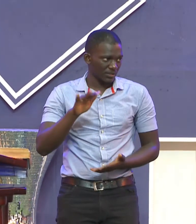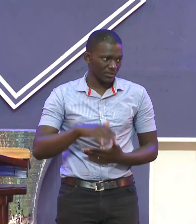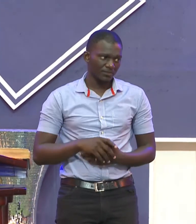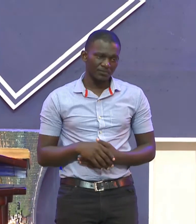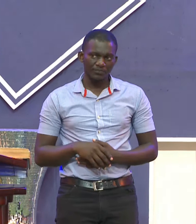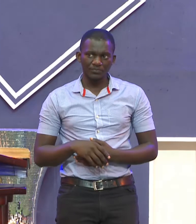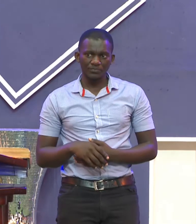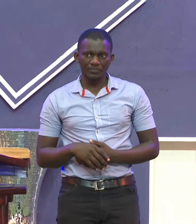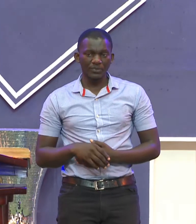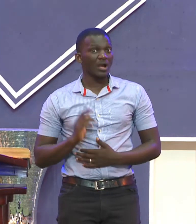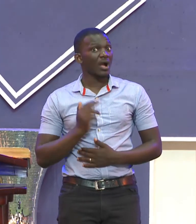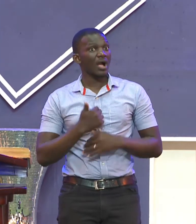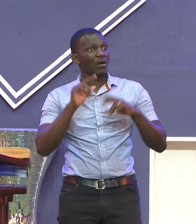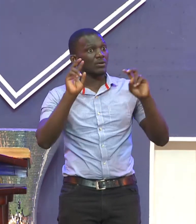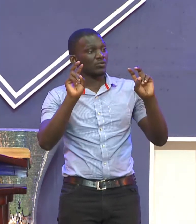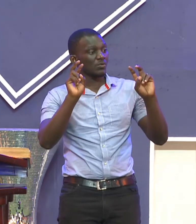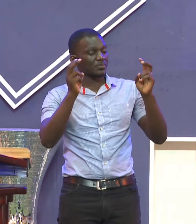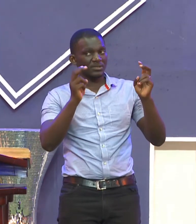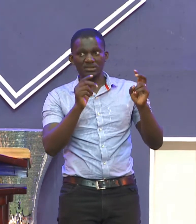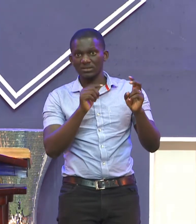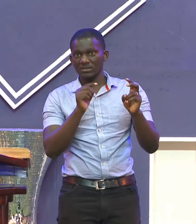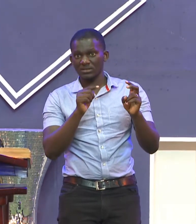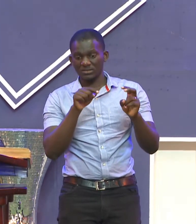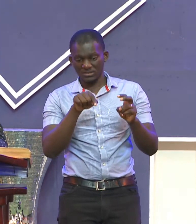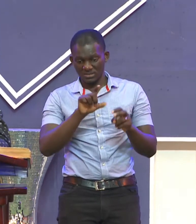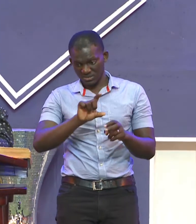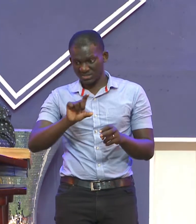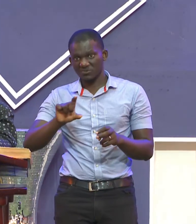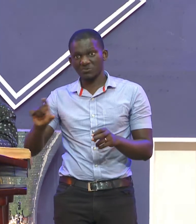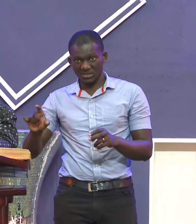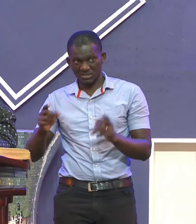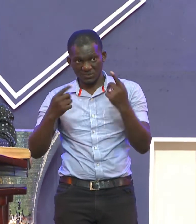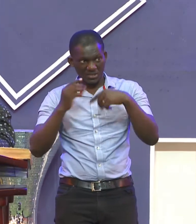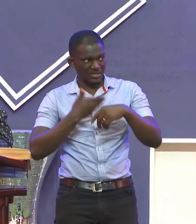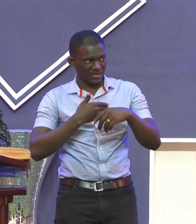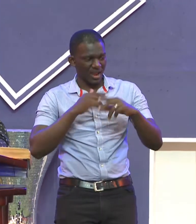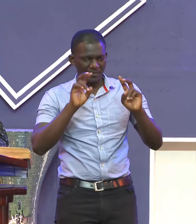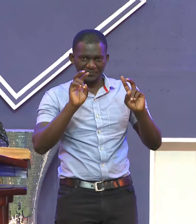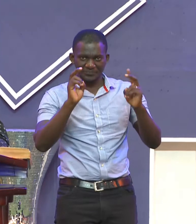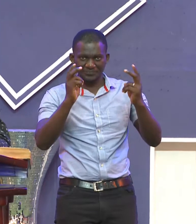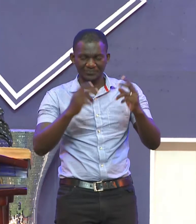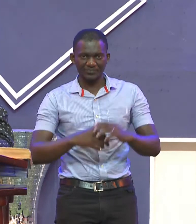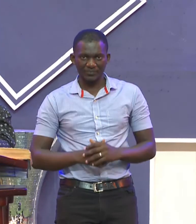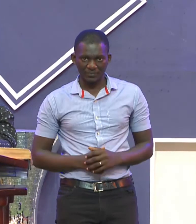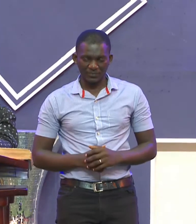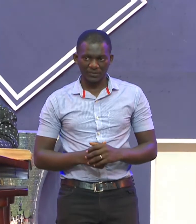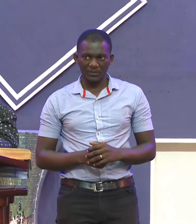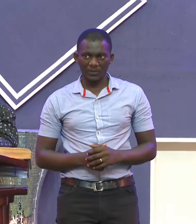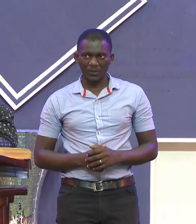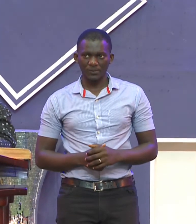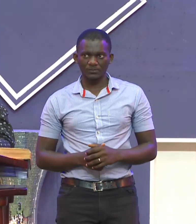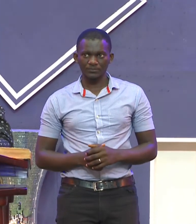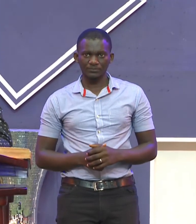blessed. Omutwe gwaffe. Our theme weekend okutubadde tutambulira that we have been moving on throughout this